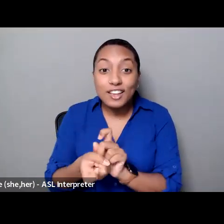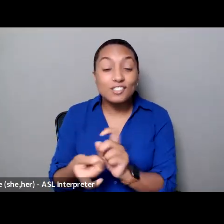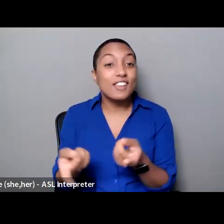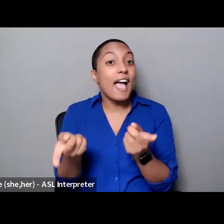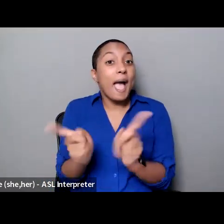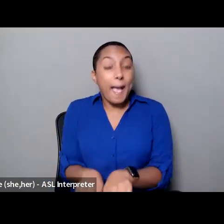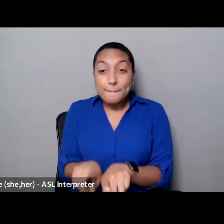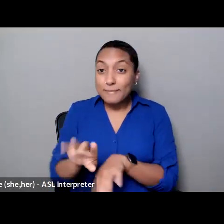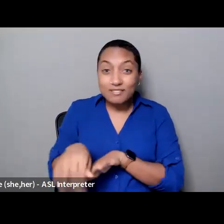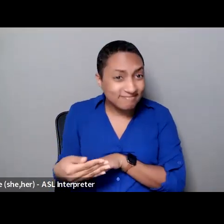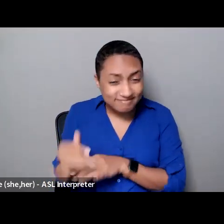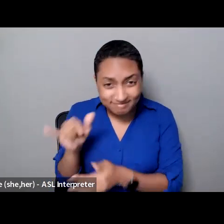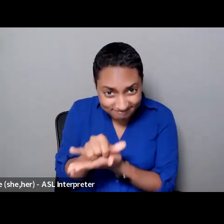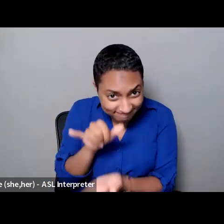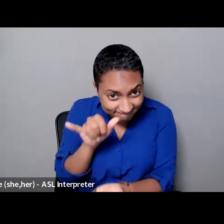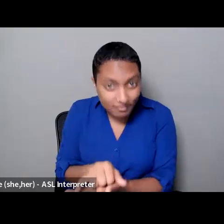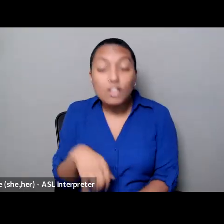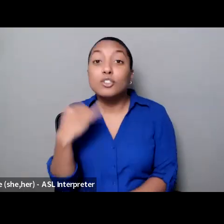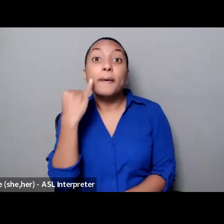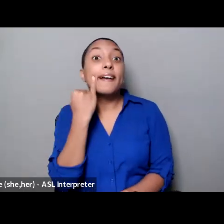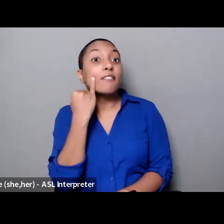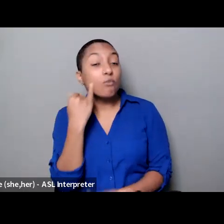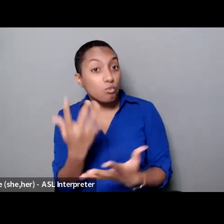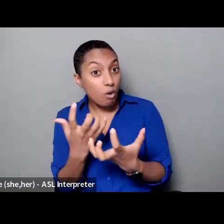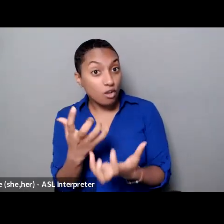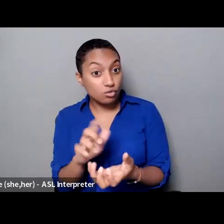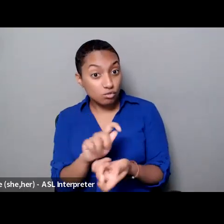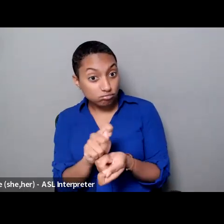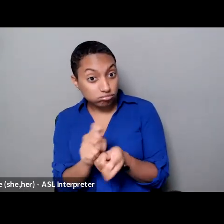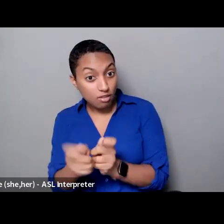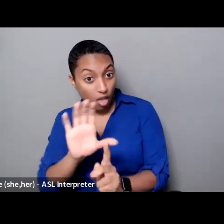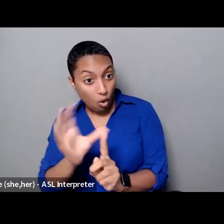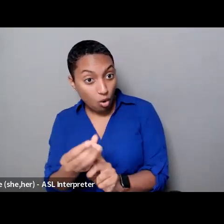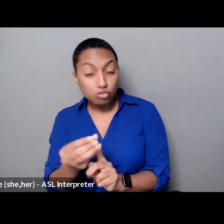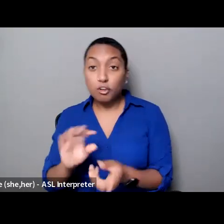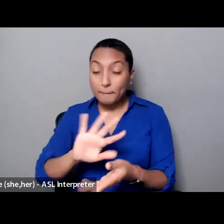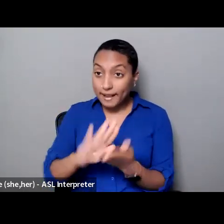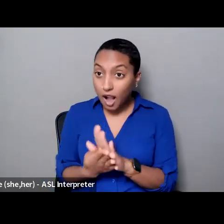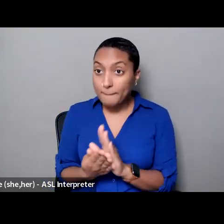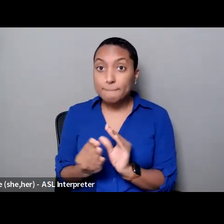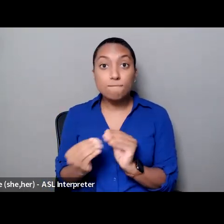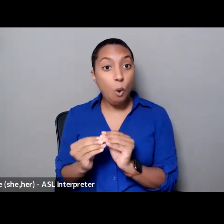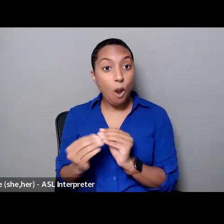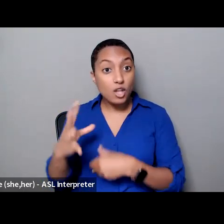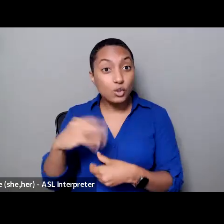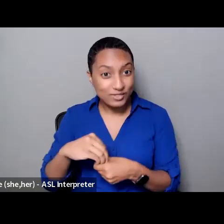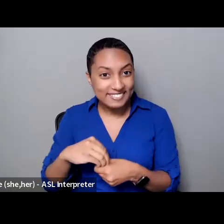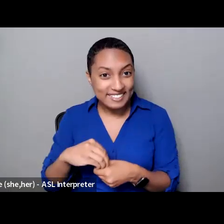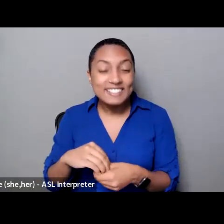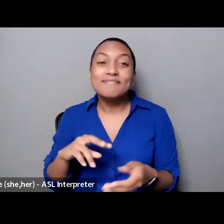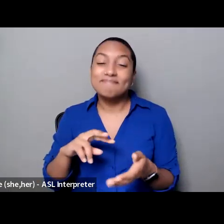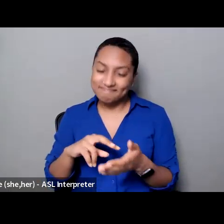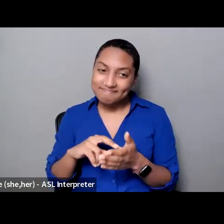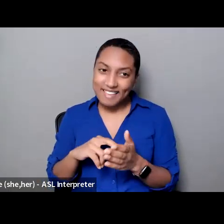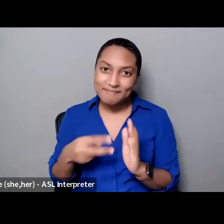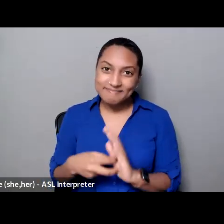adjust your culture to be more inclusive, it's going to take some time. So it's important to know that this is